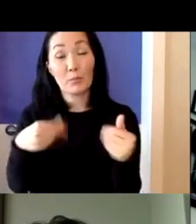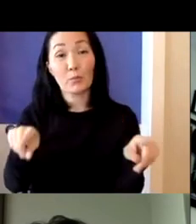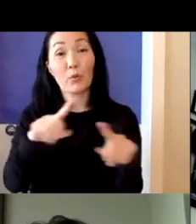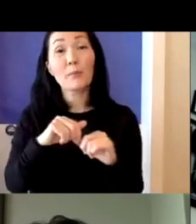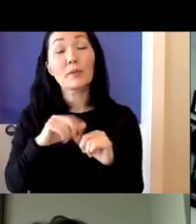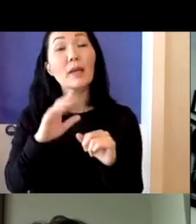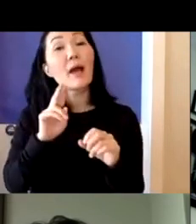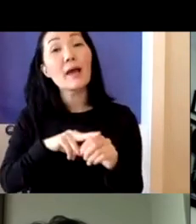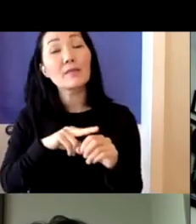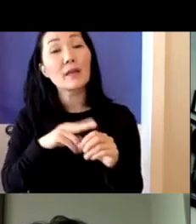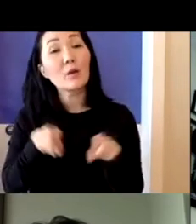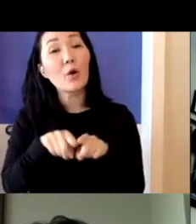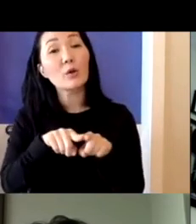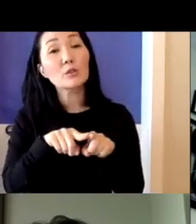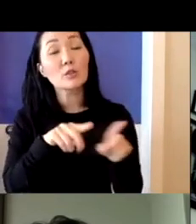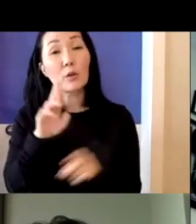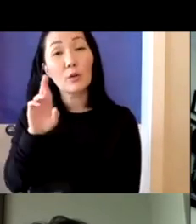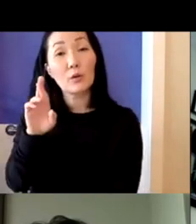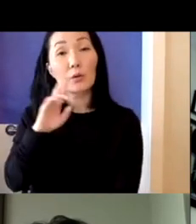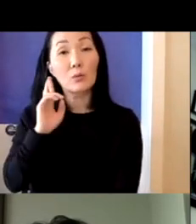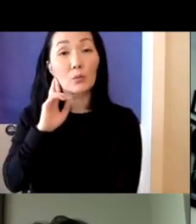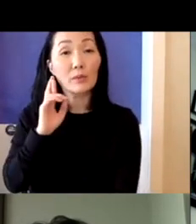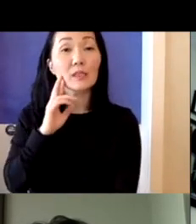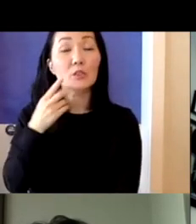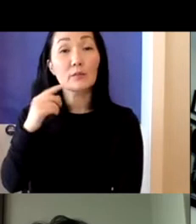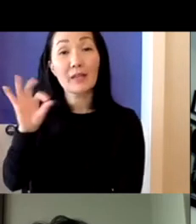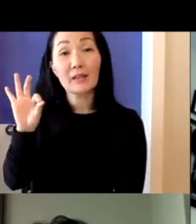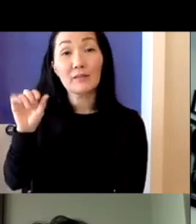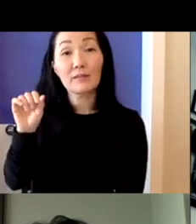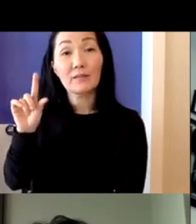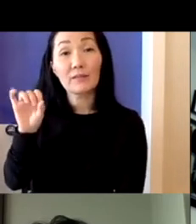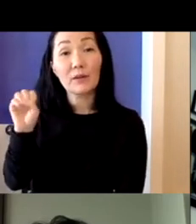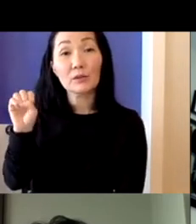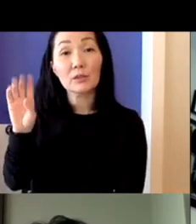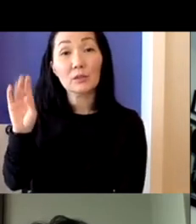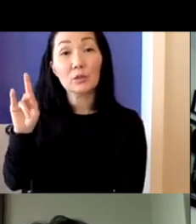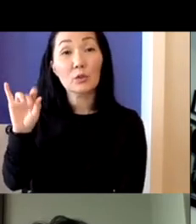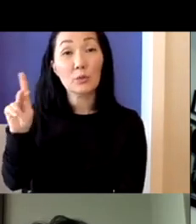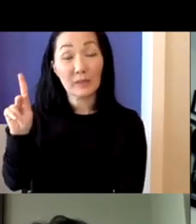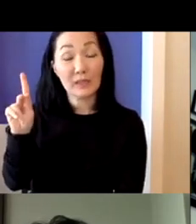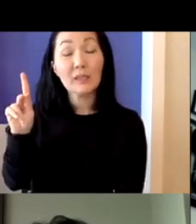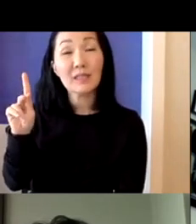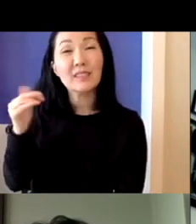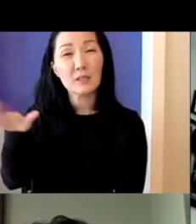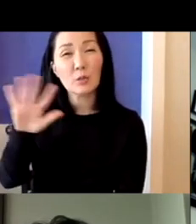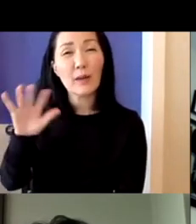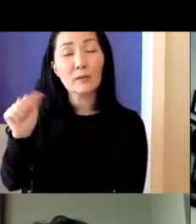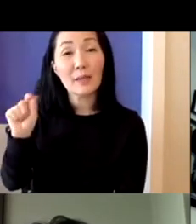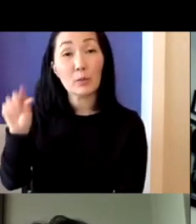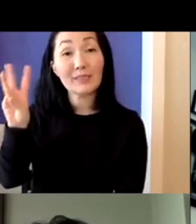on-reserve SNOC development in False Creek, which is about 10.68 acres, finally reclaimed